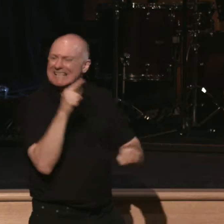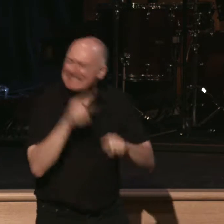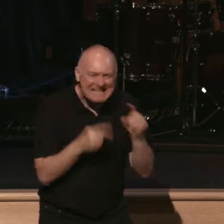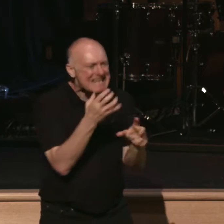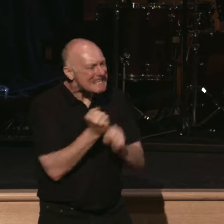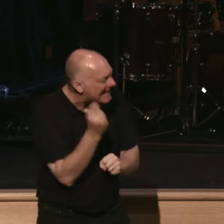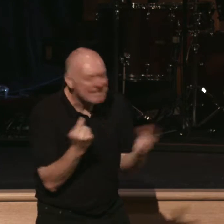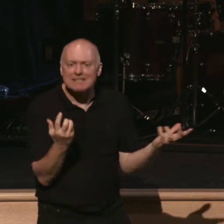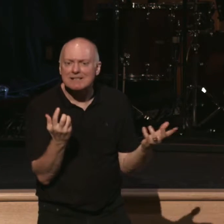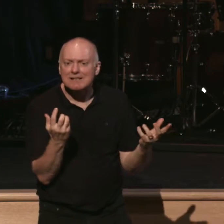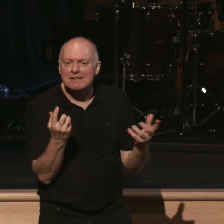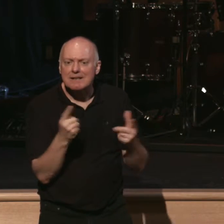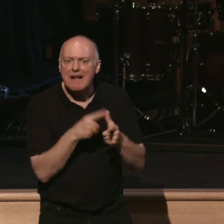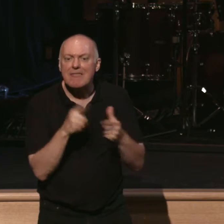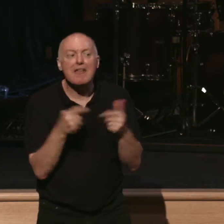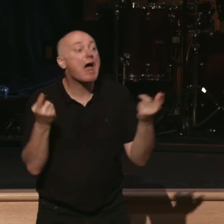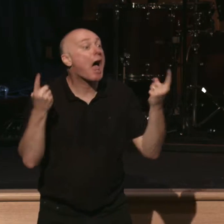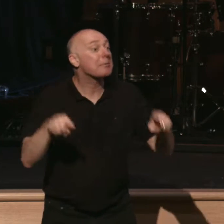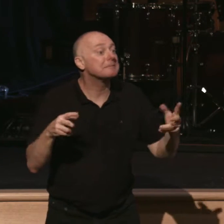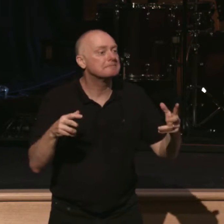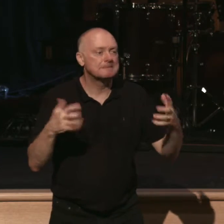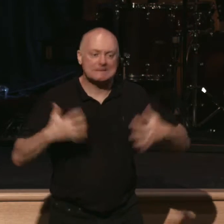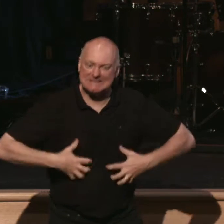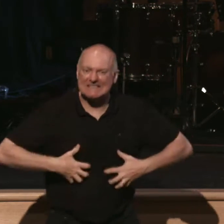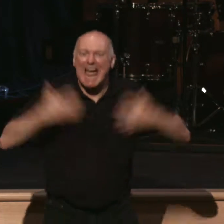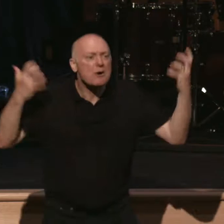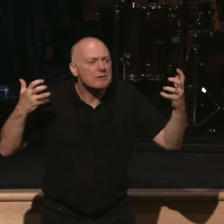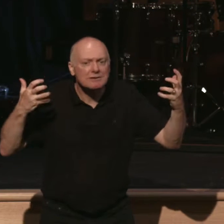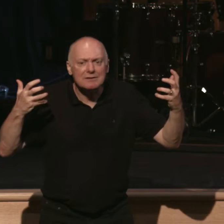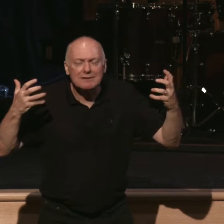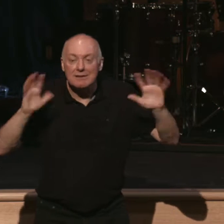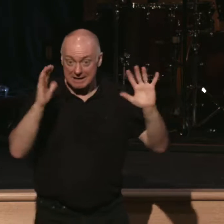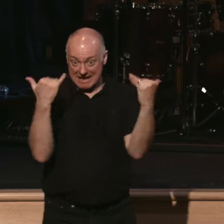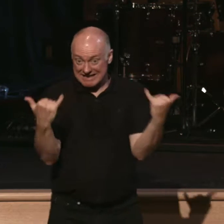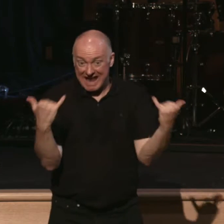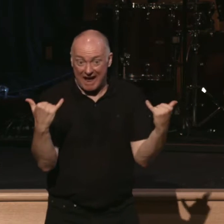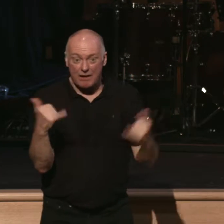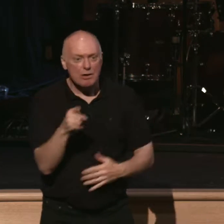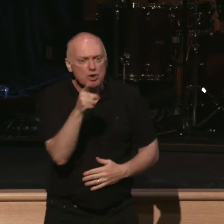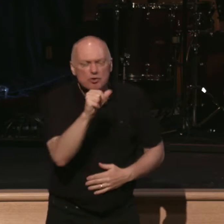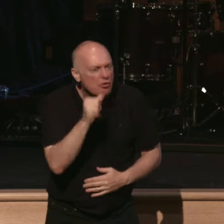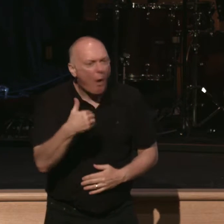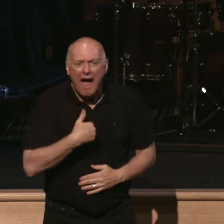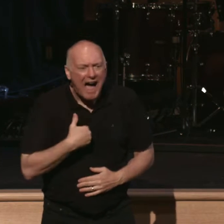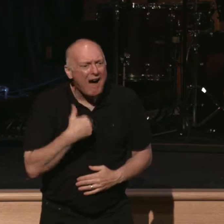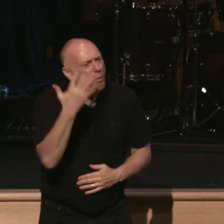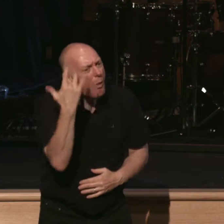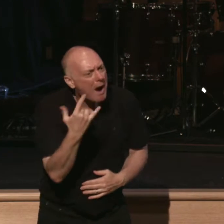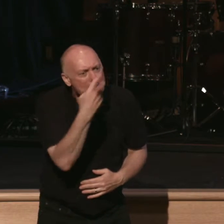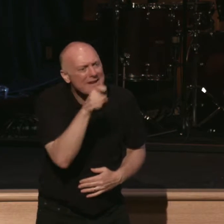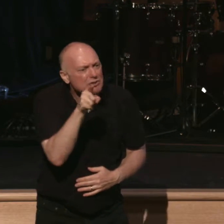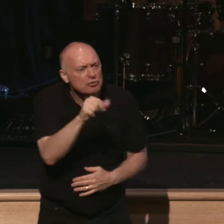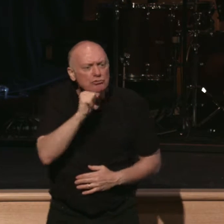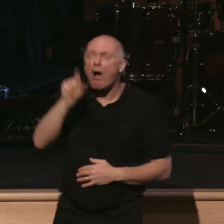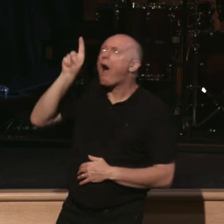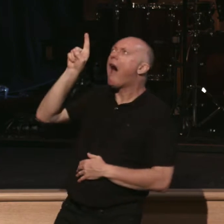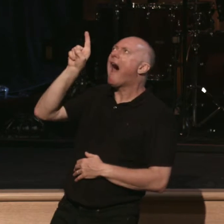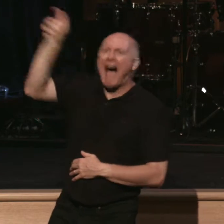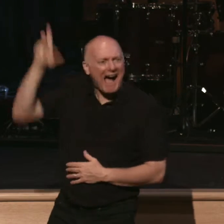And so I get angry. Now look at this. You do not have because you do not ask. You ask and do not